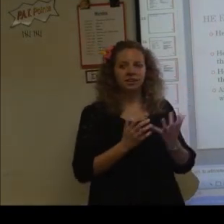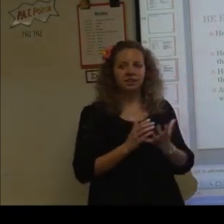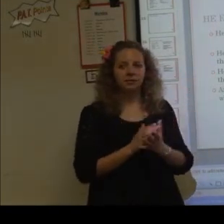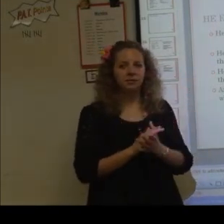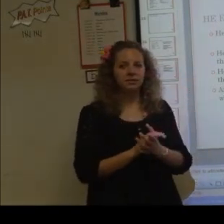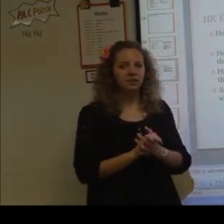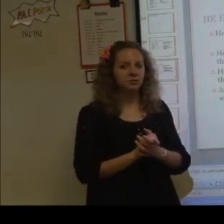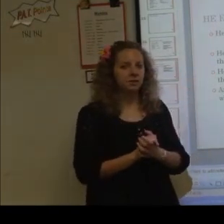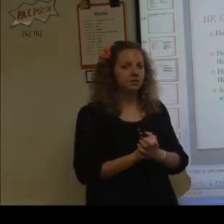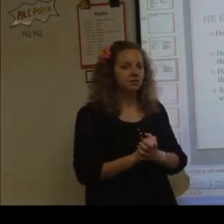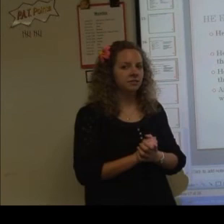And what's our other one? Request.